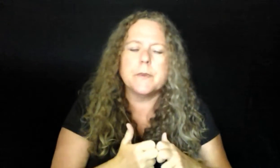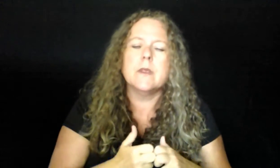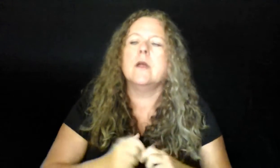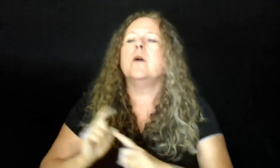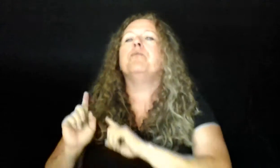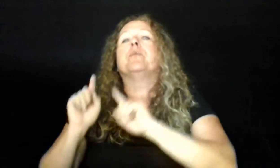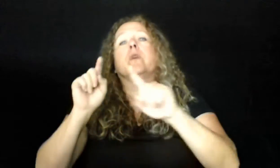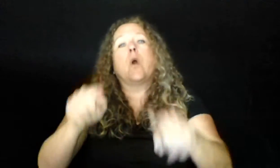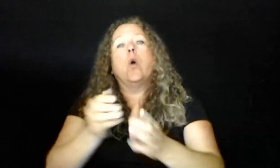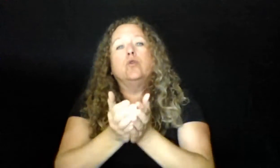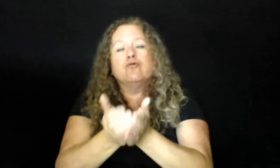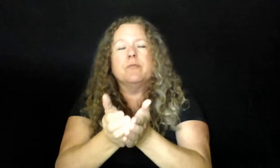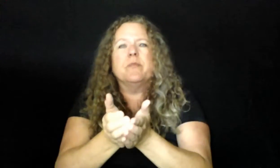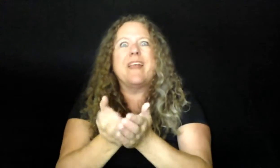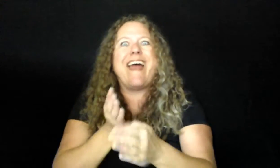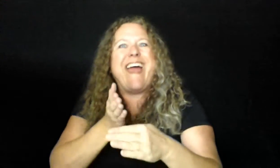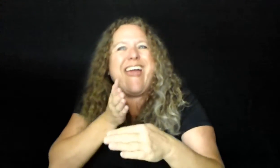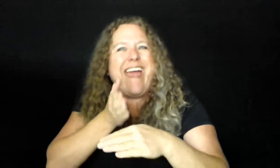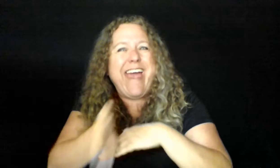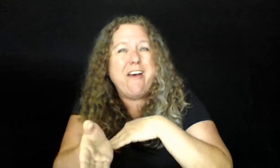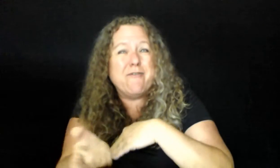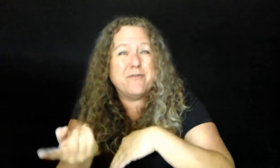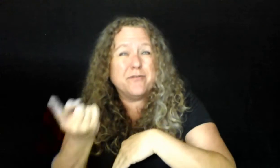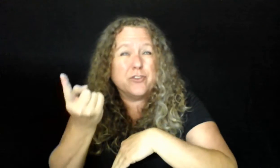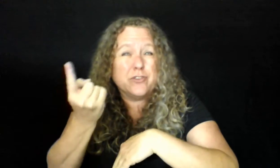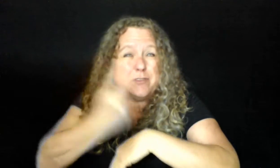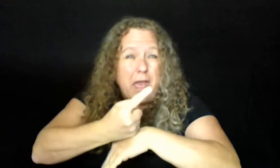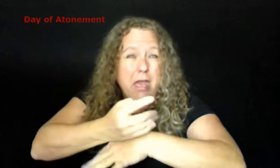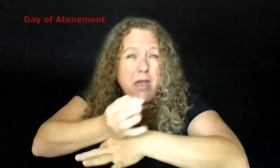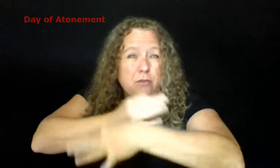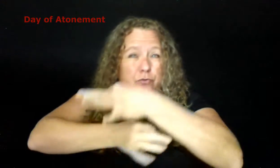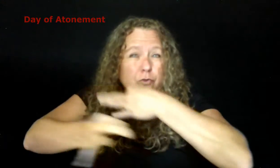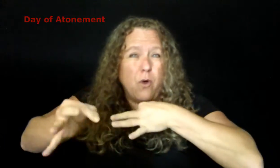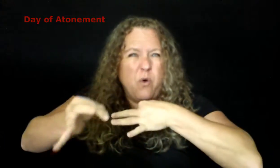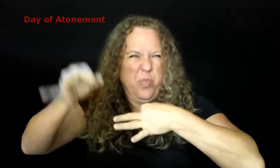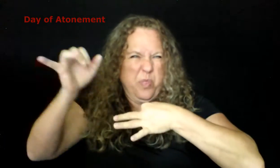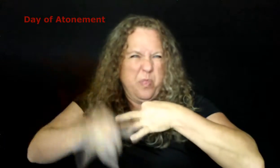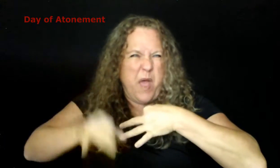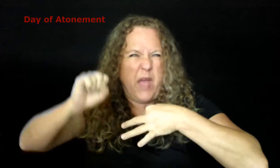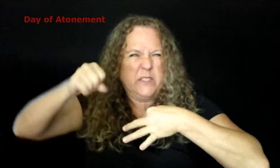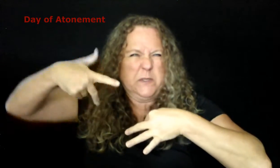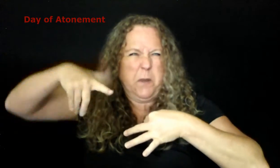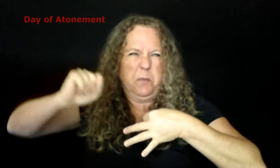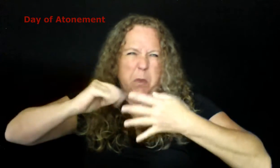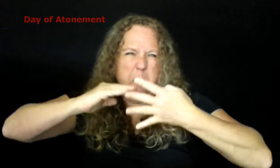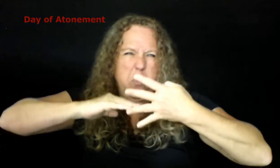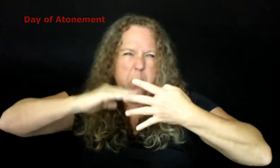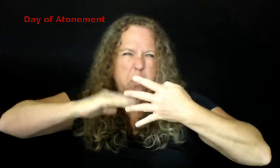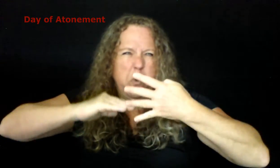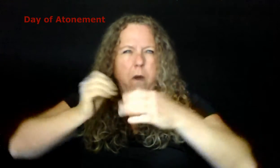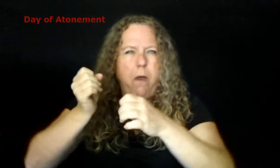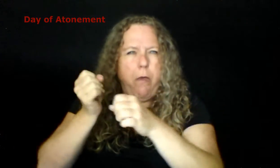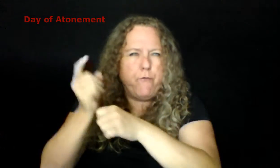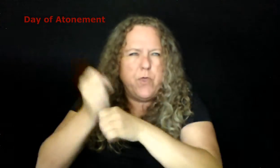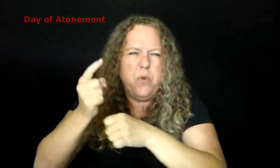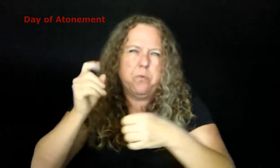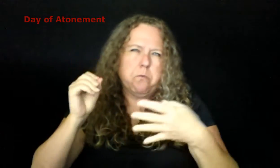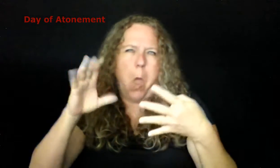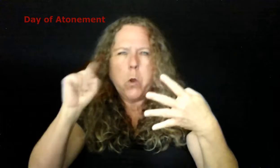the Day of Atonement. So the Day of Atonement happens around the middle of September every year. So it's late September, maybe October. Any